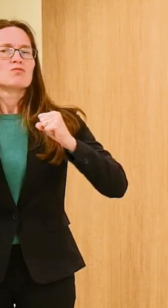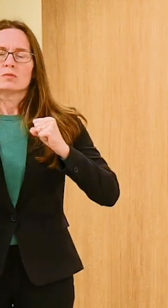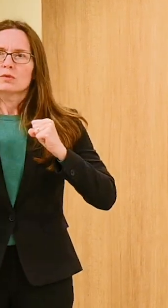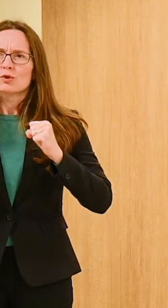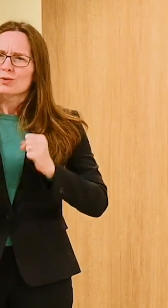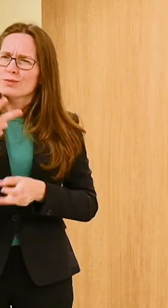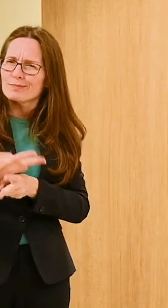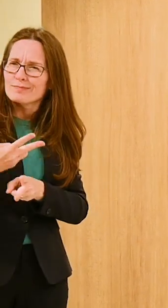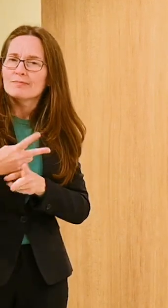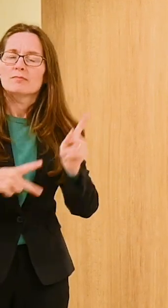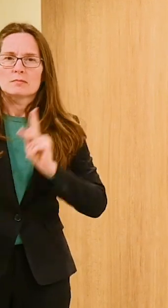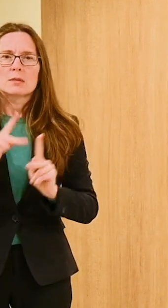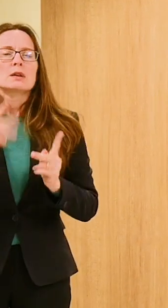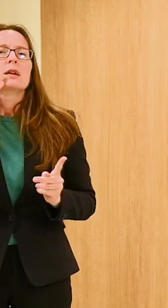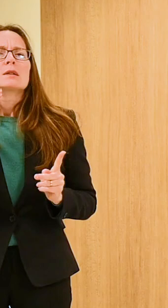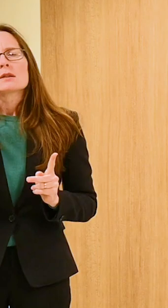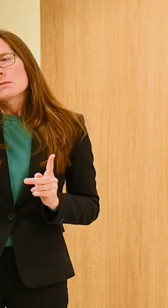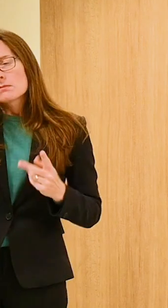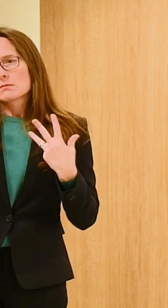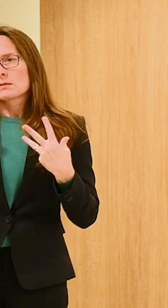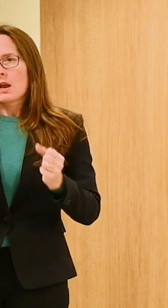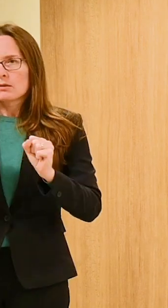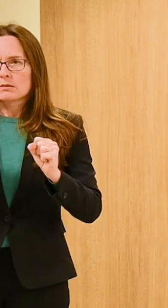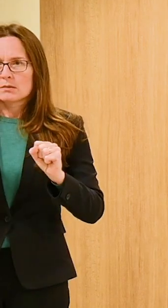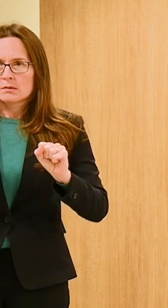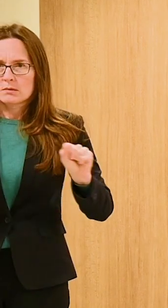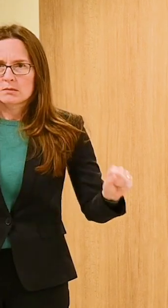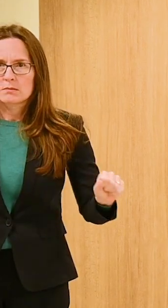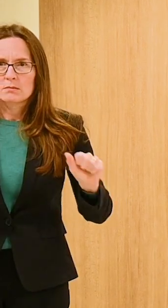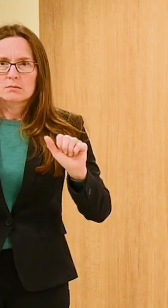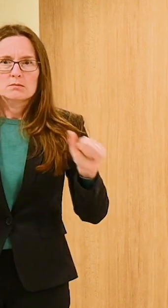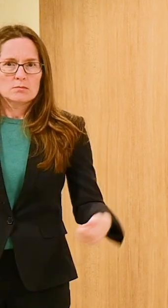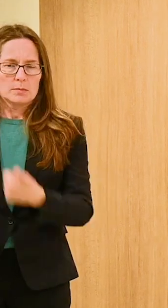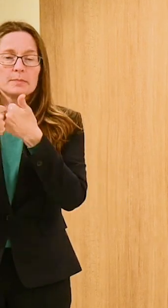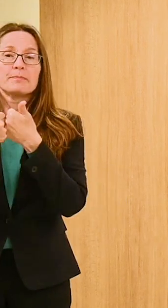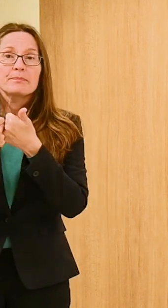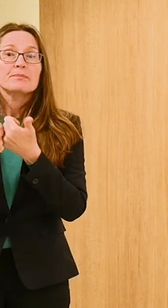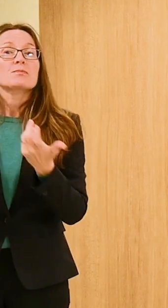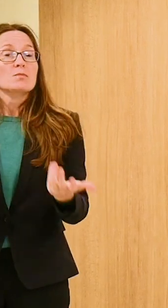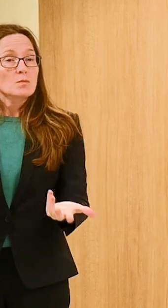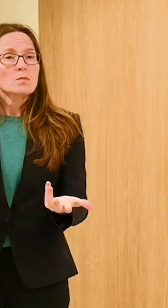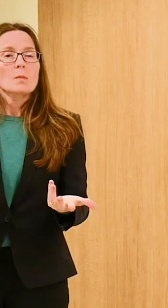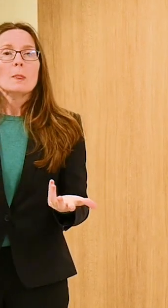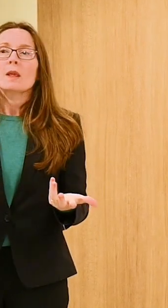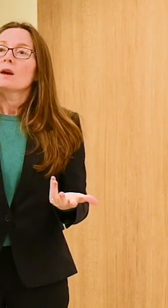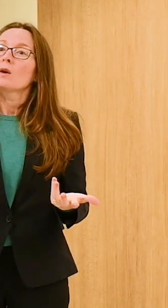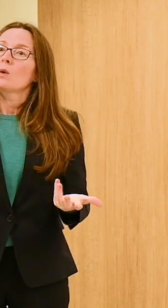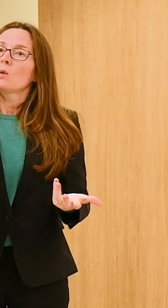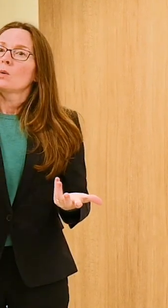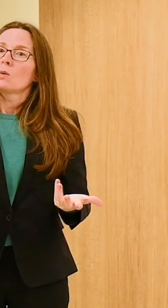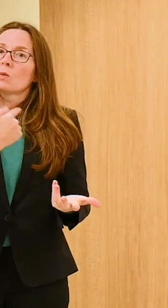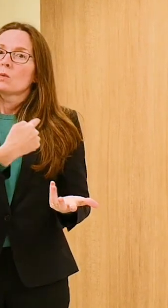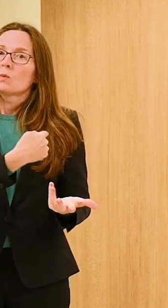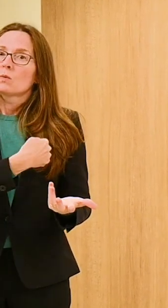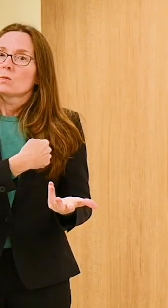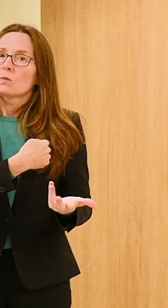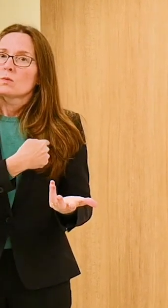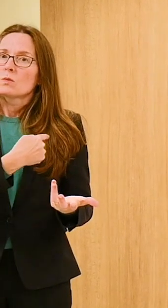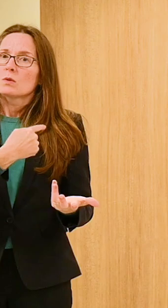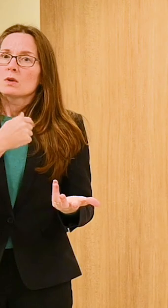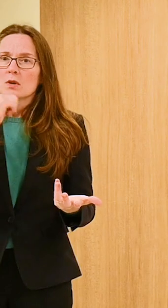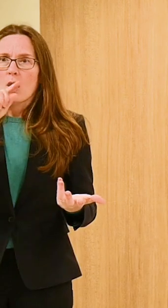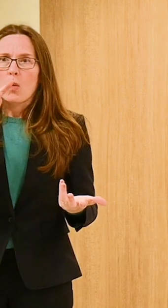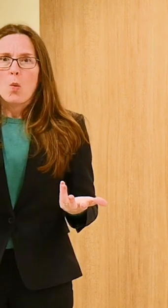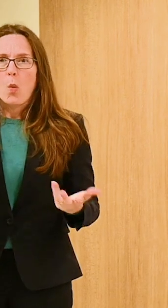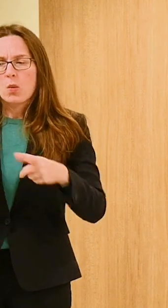And the behavioral health unit is more than just a response to one demand. This is one component of a strategy that we